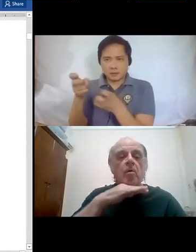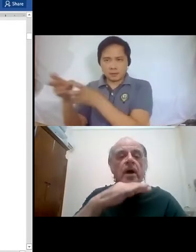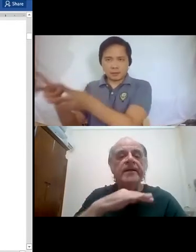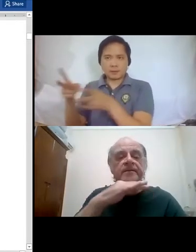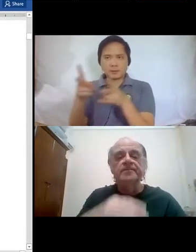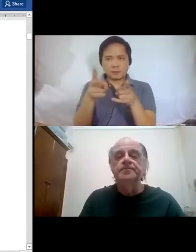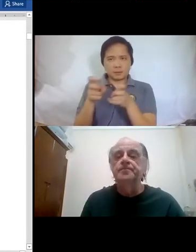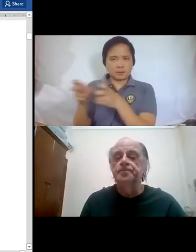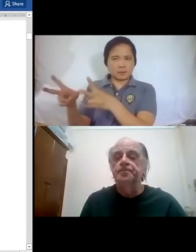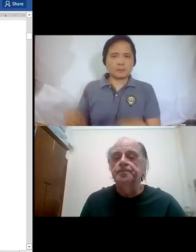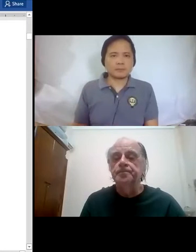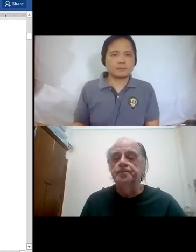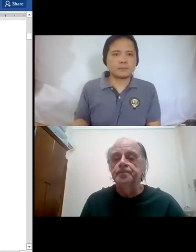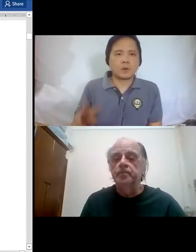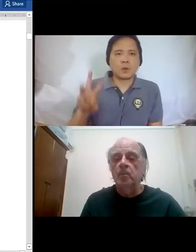White.